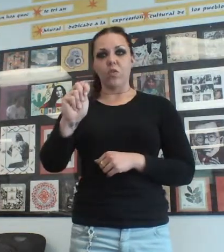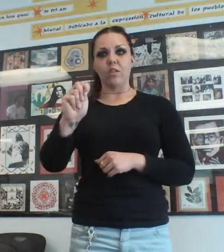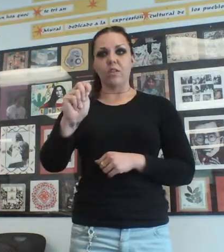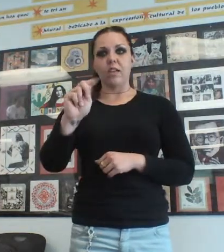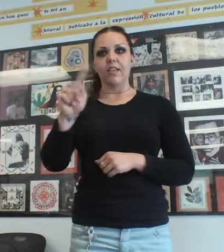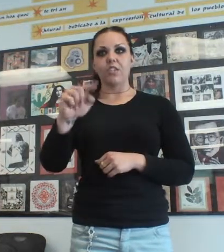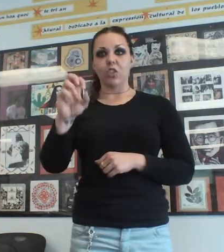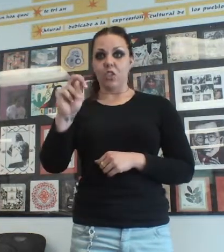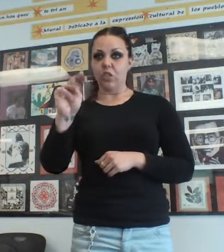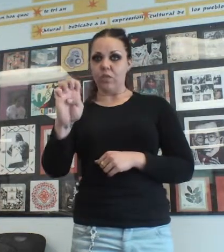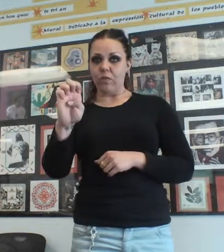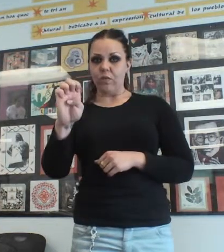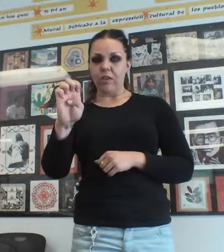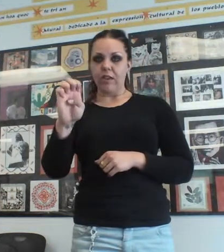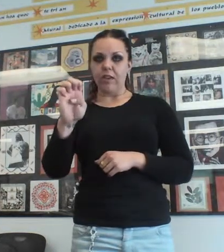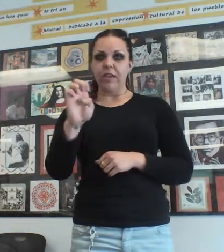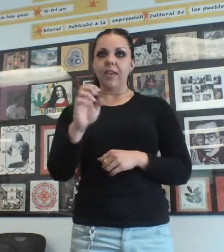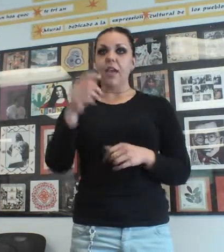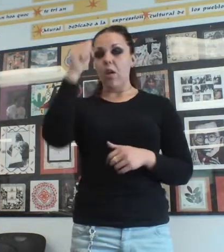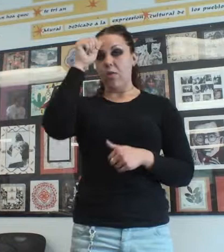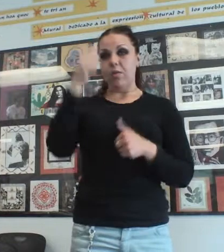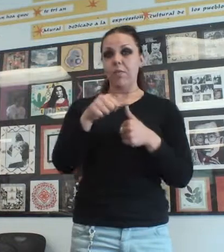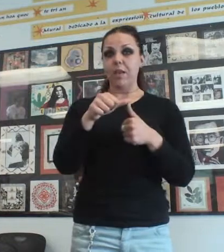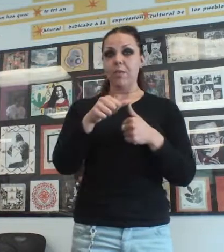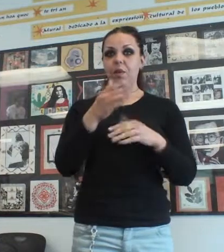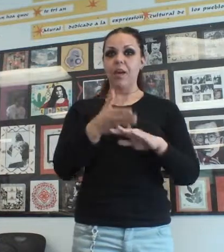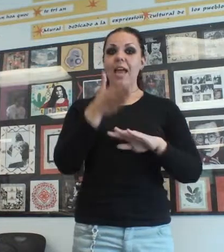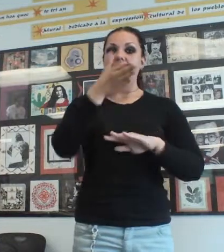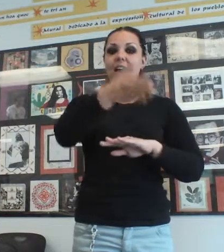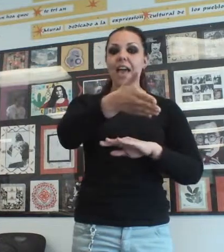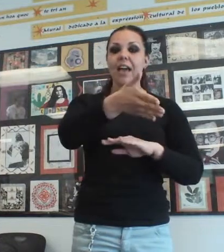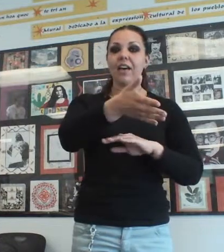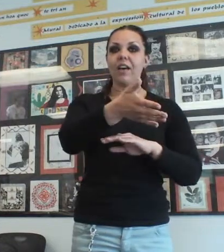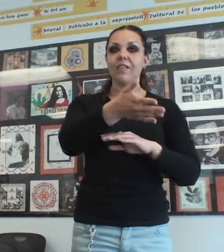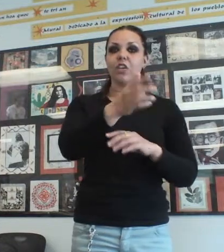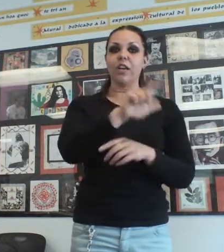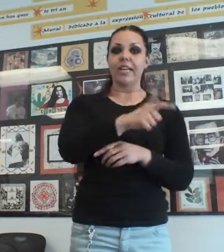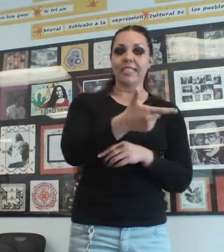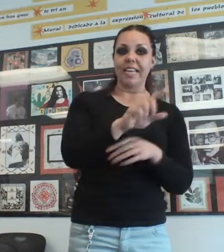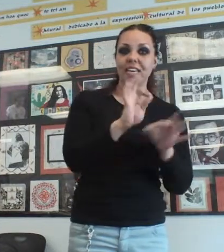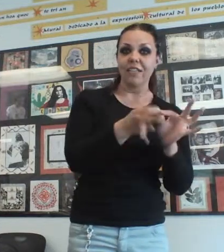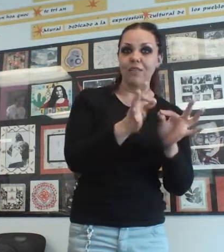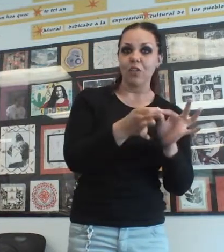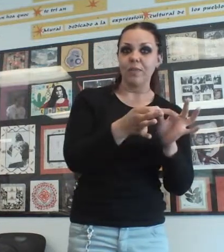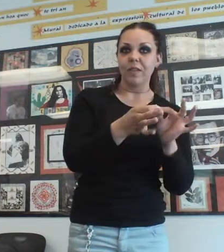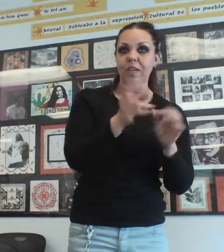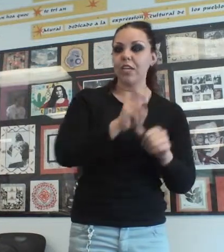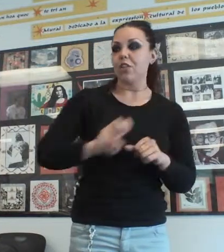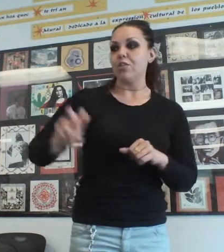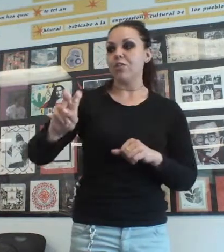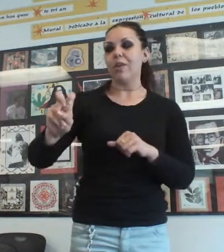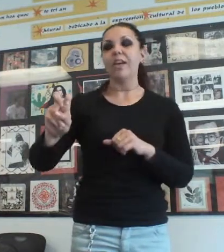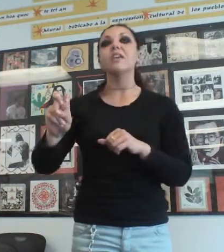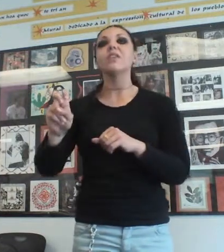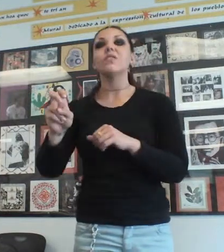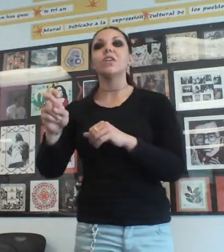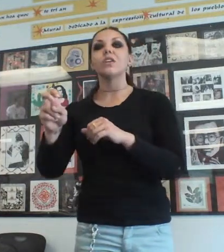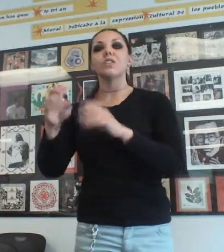move on to simultaneous interpreting, you have to triple tap. Because while you are waiting, then you finally go, okay, that's